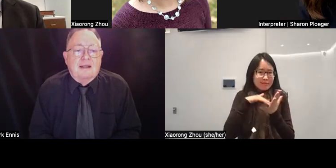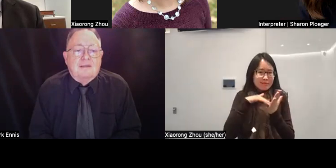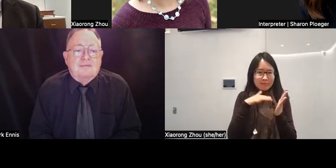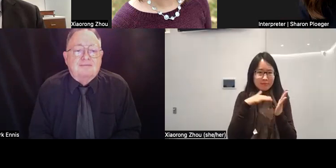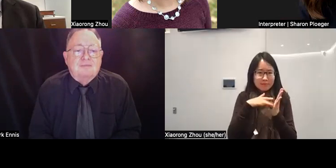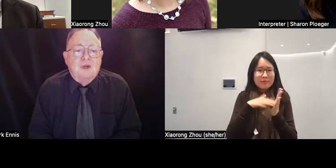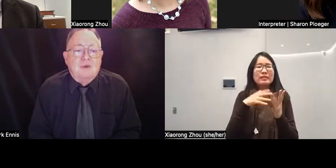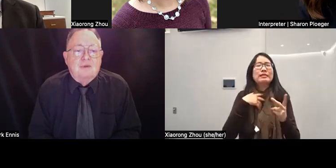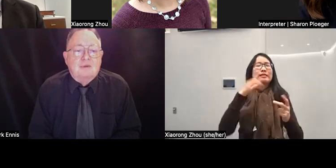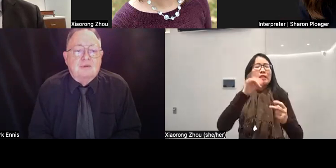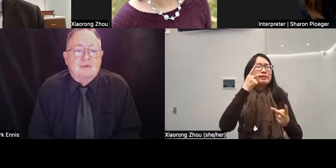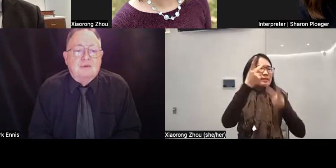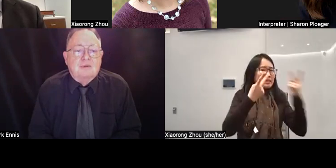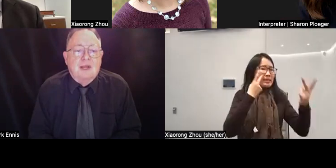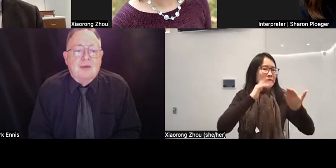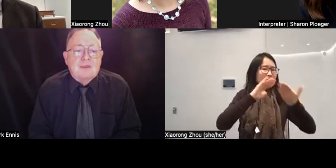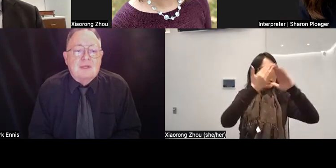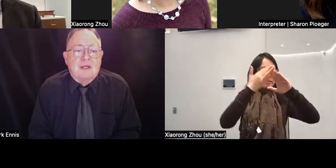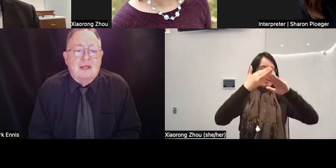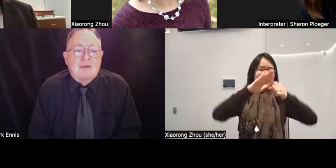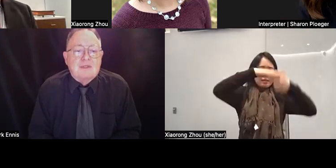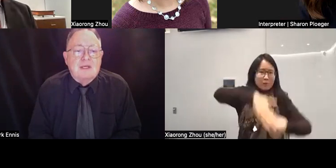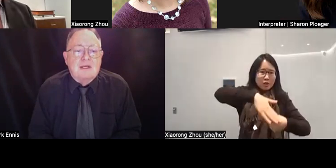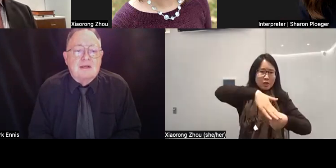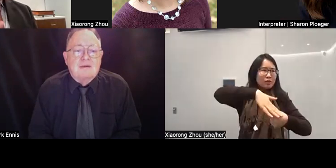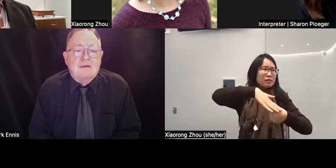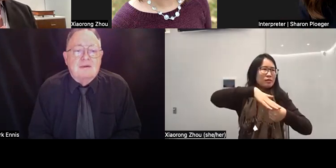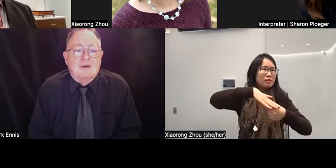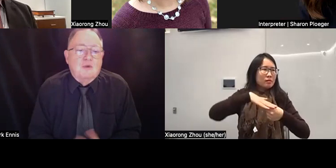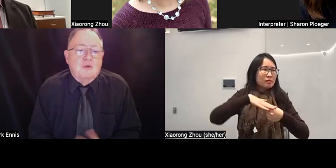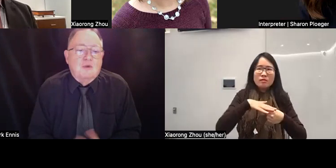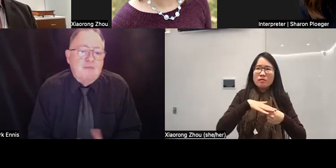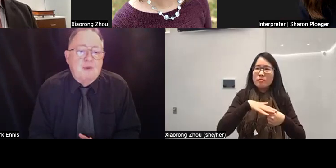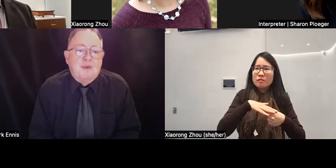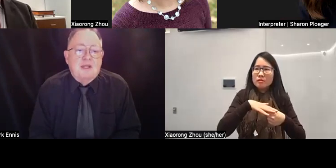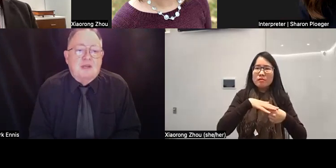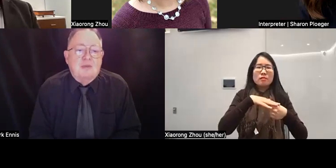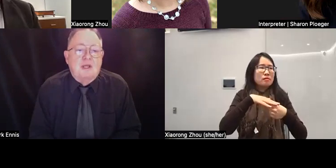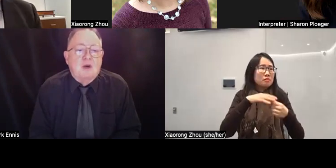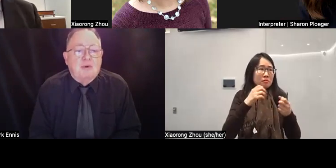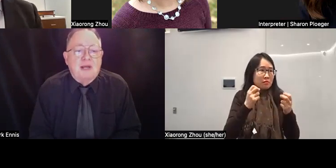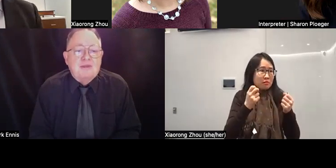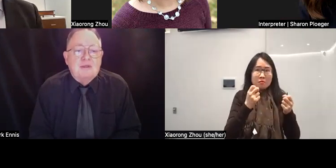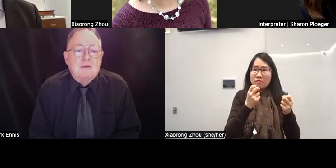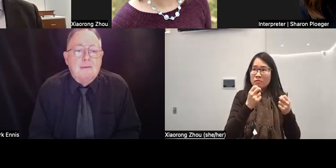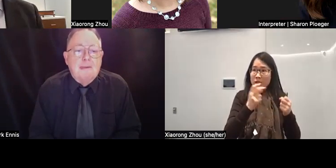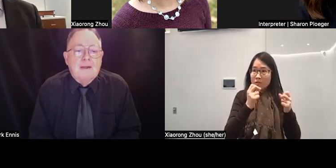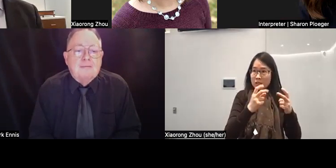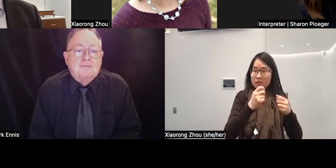And, you know, while I was studying, I was seeing, you know, deaf people within the community